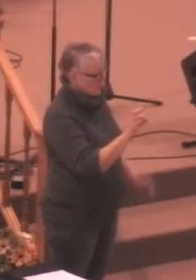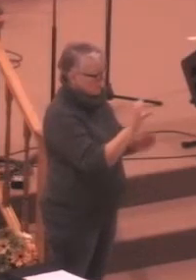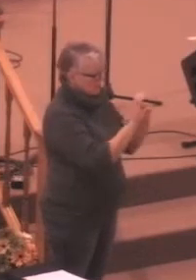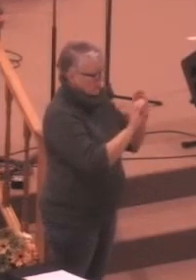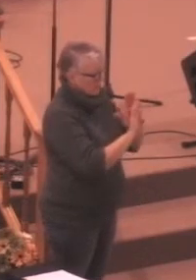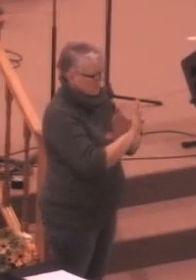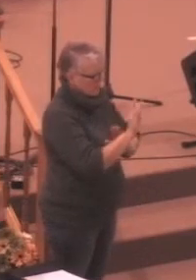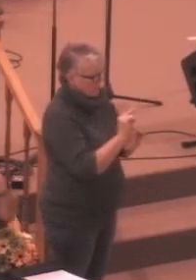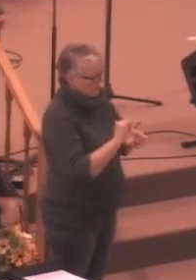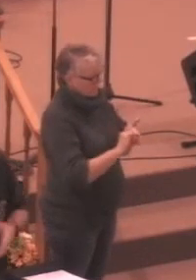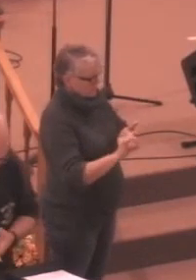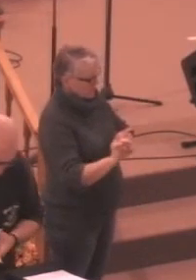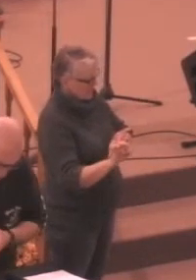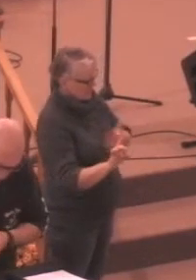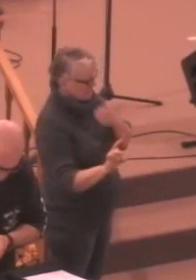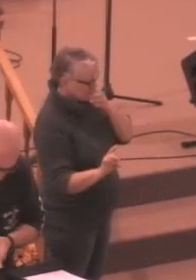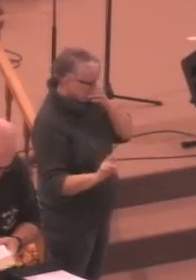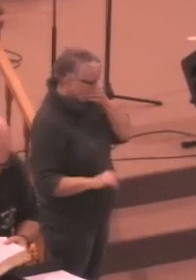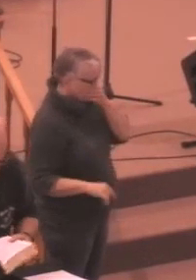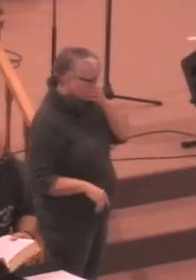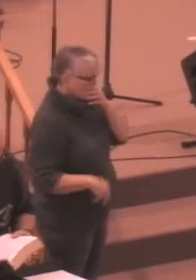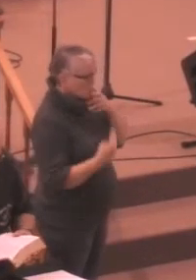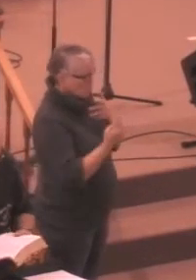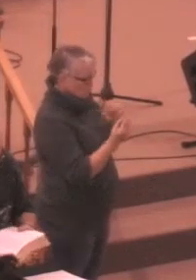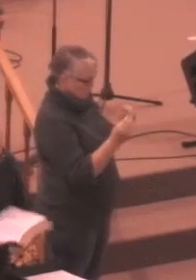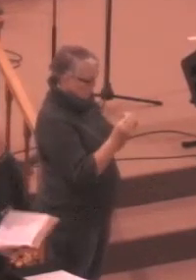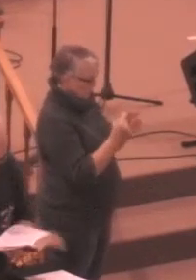Two scriptures and we're done.